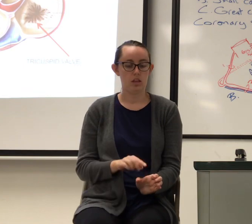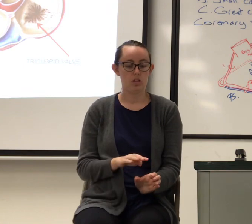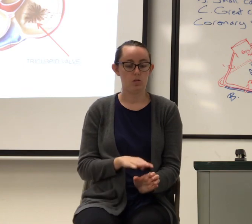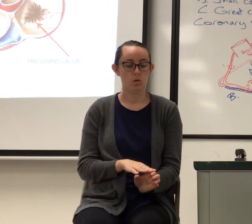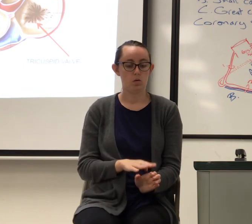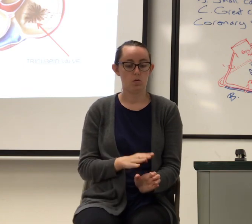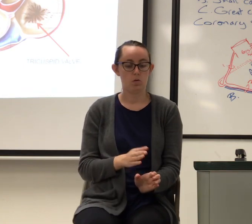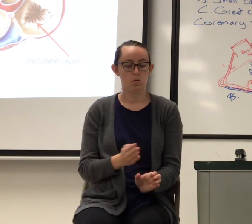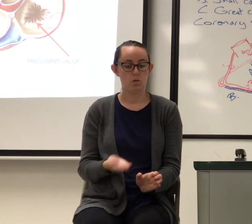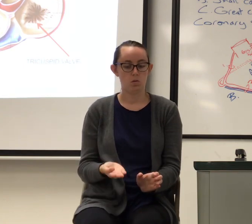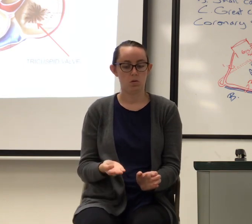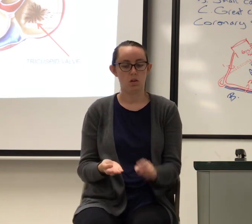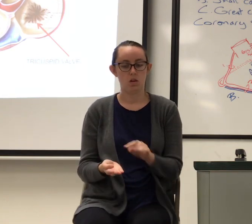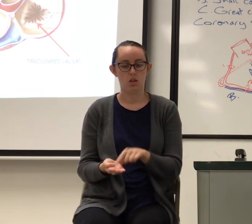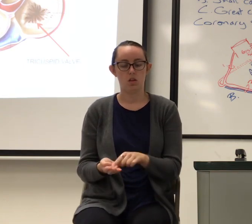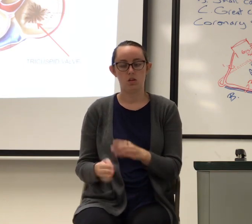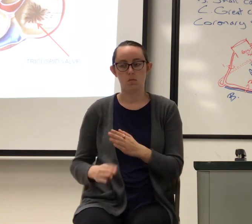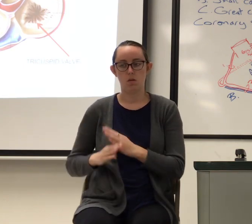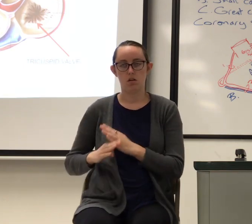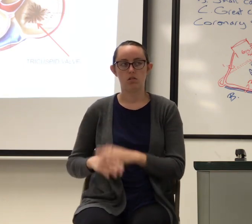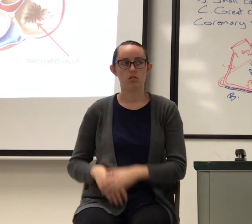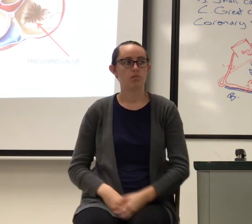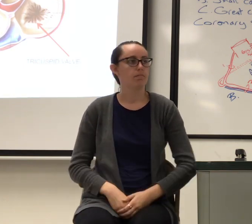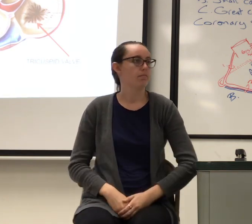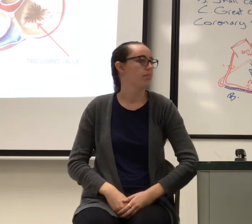to coronary arteries.